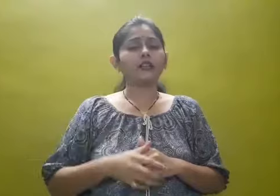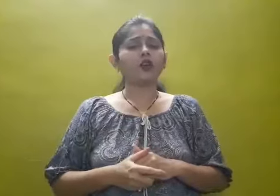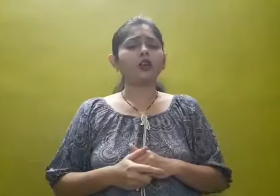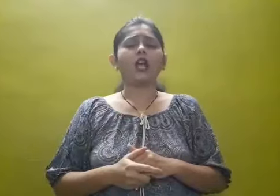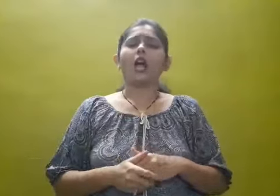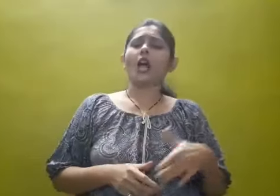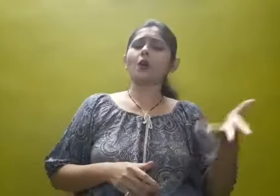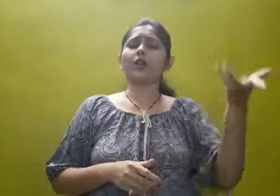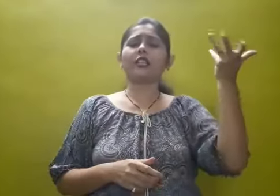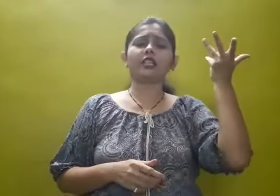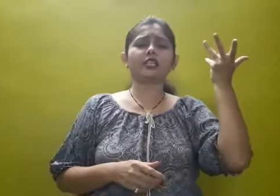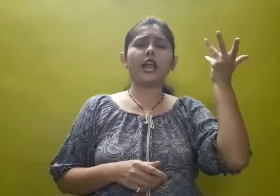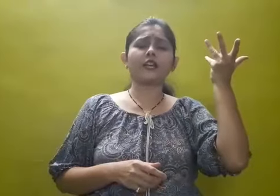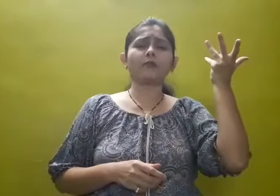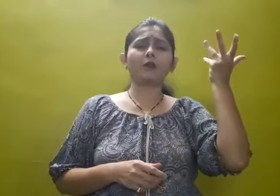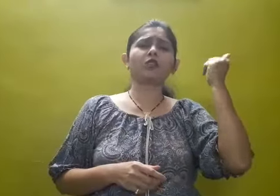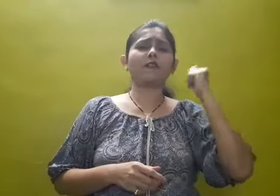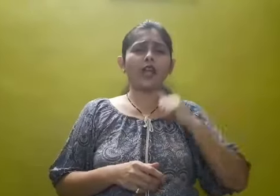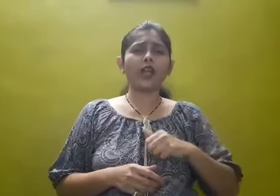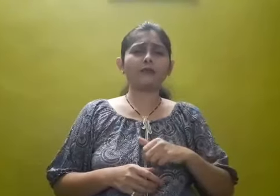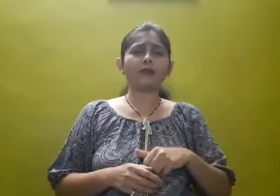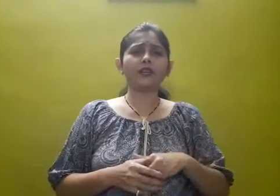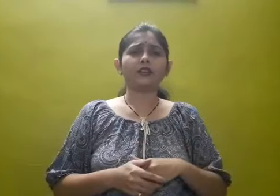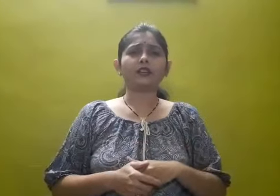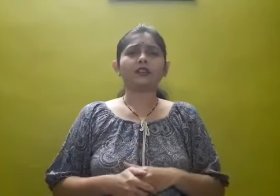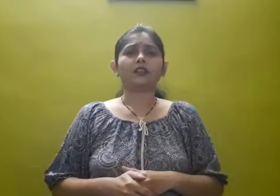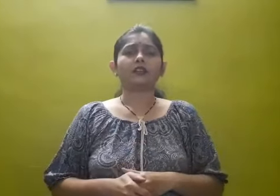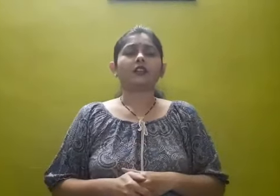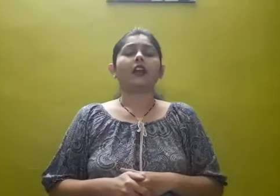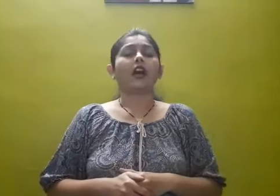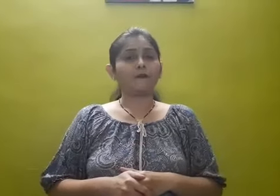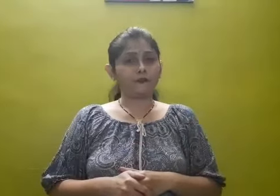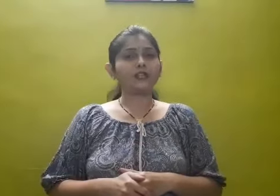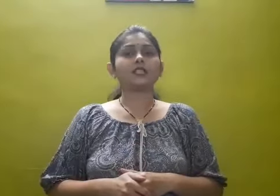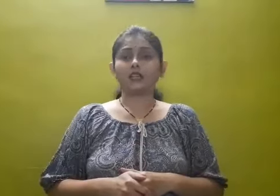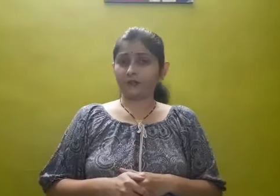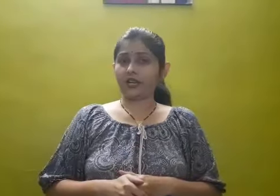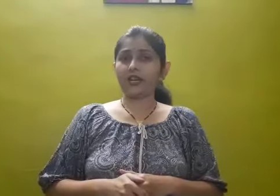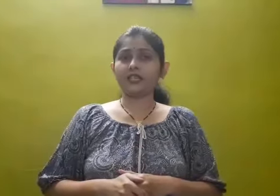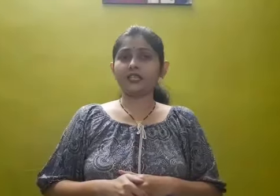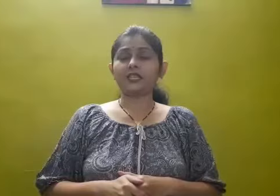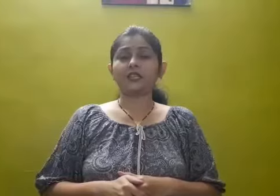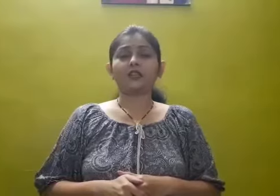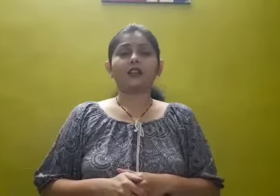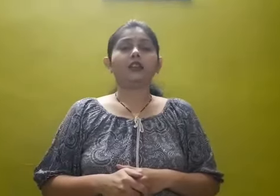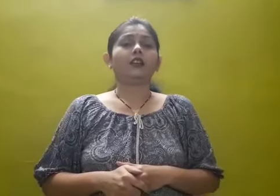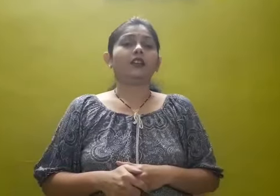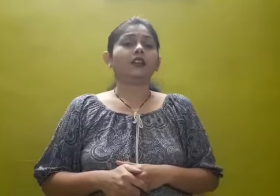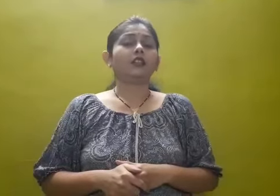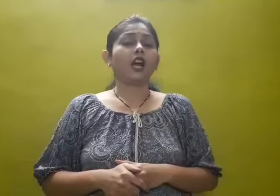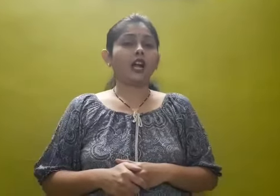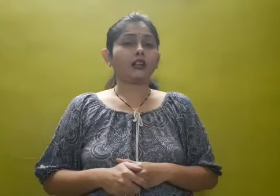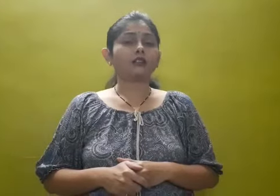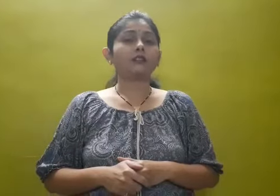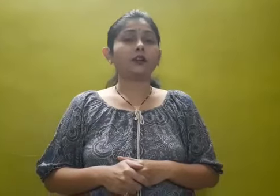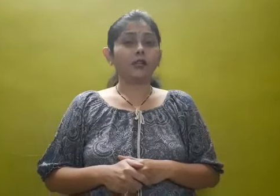and thought, how can this tiny mouse ever help me? After some days, the